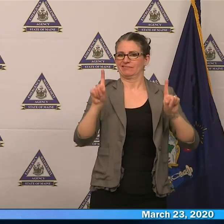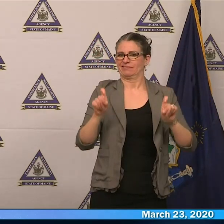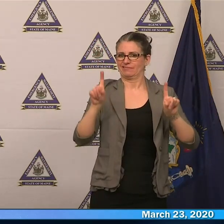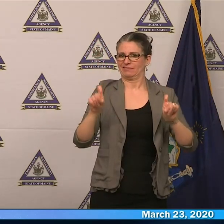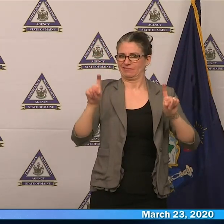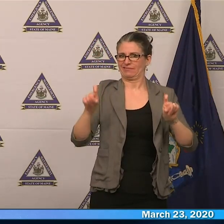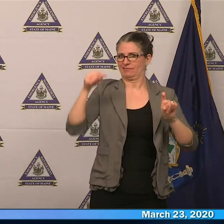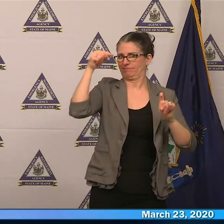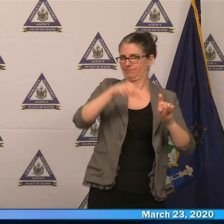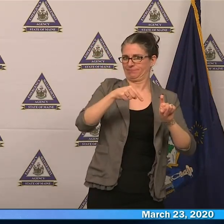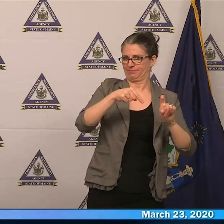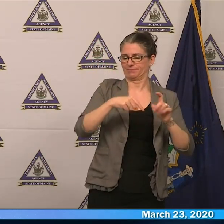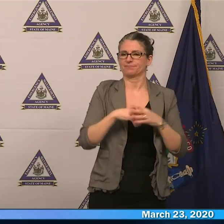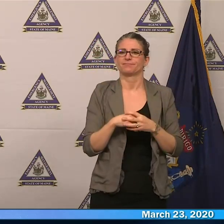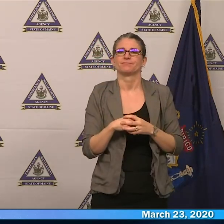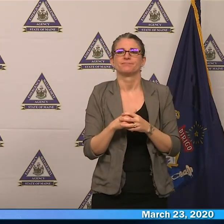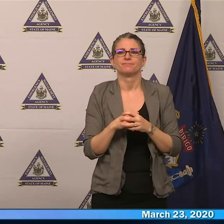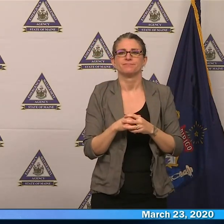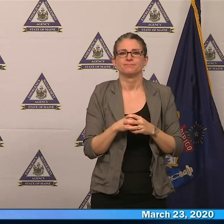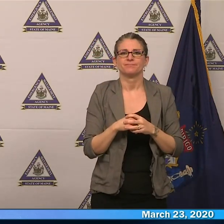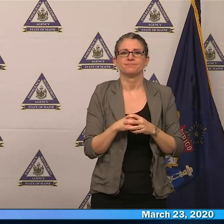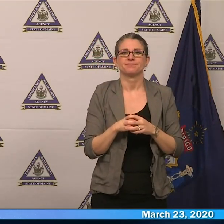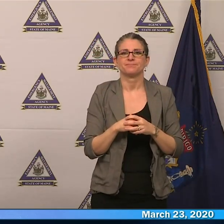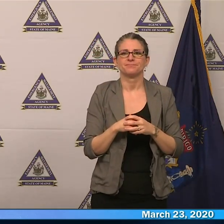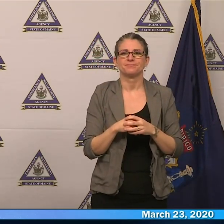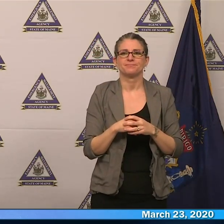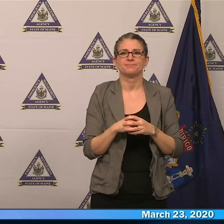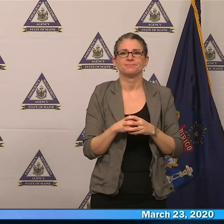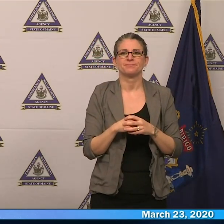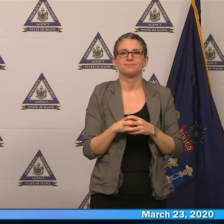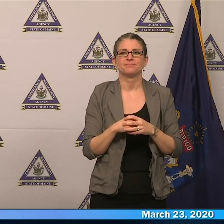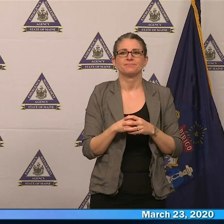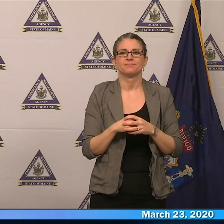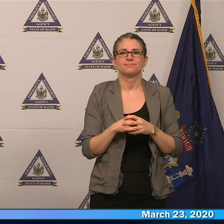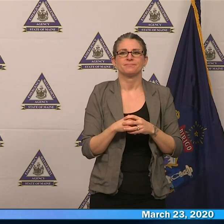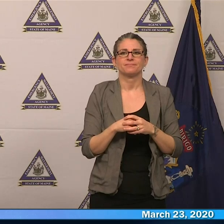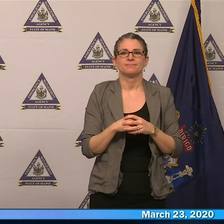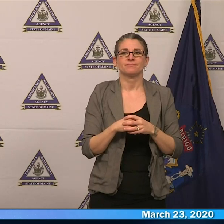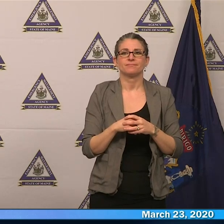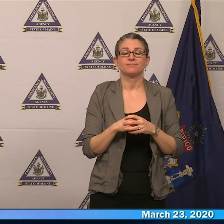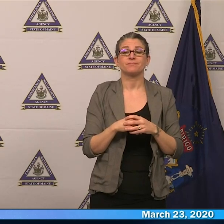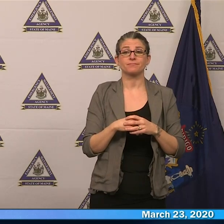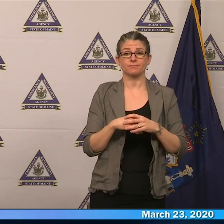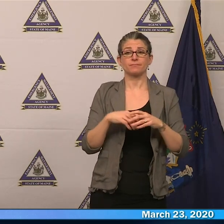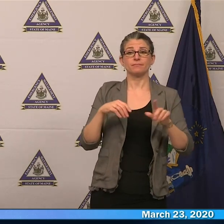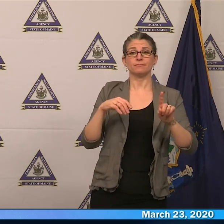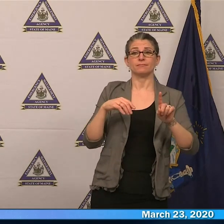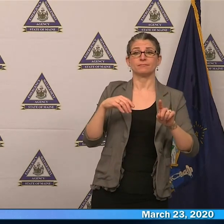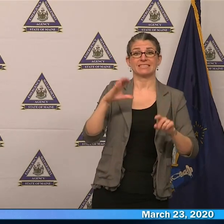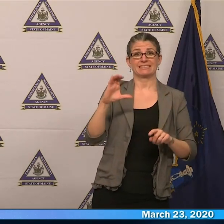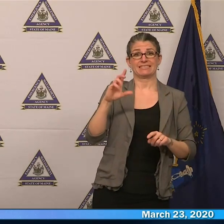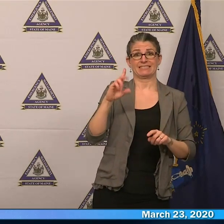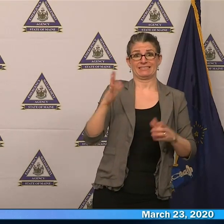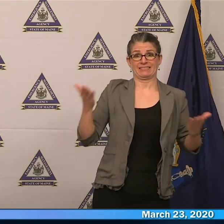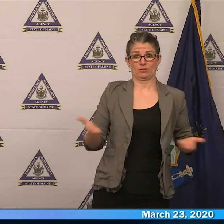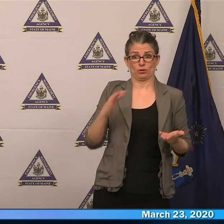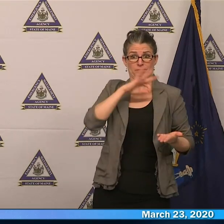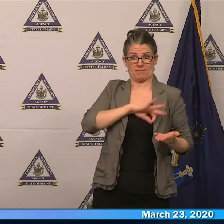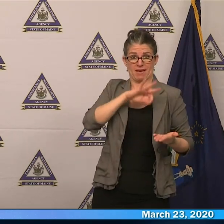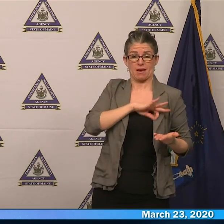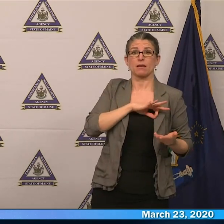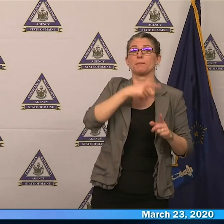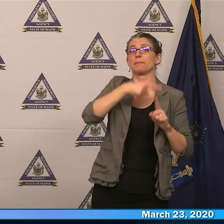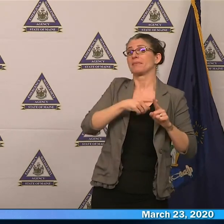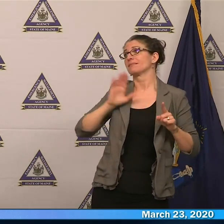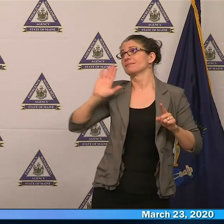In recent days, the Maine CDC's laboratory, as well as laboratories across the country, have followed